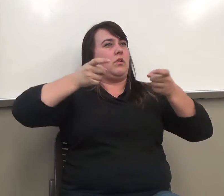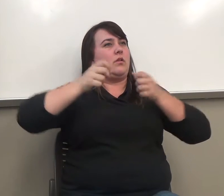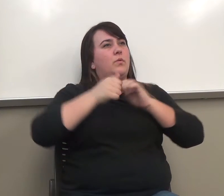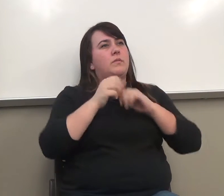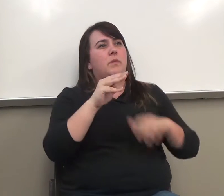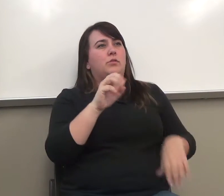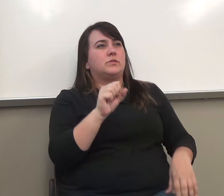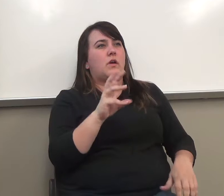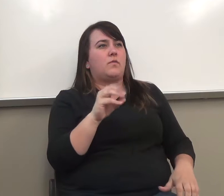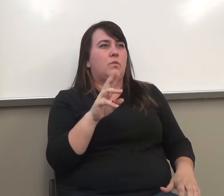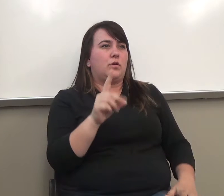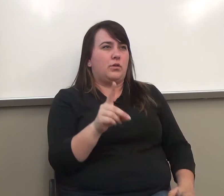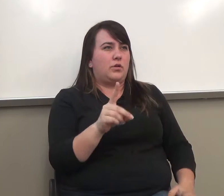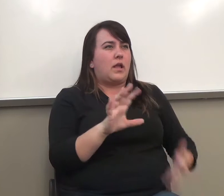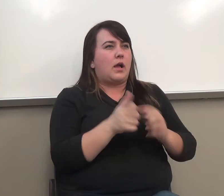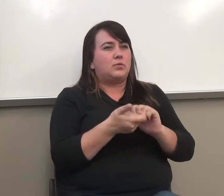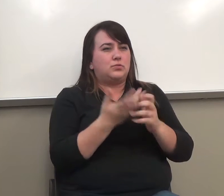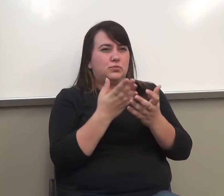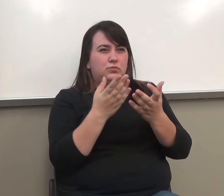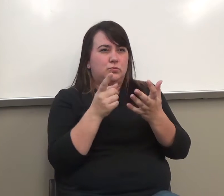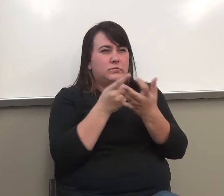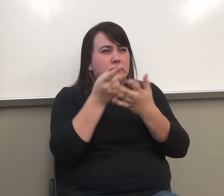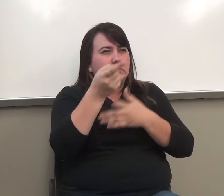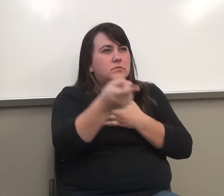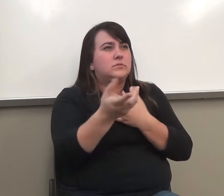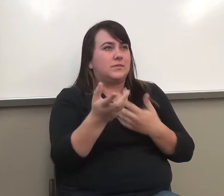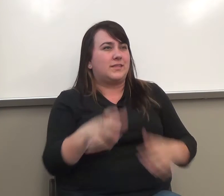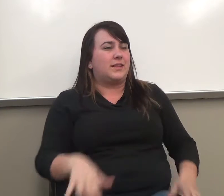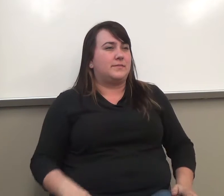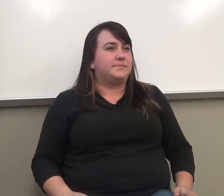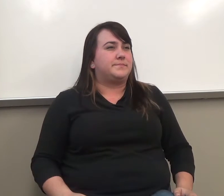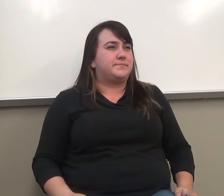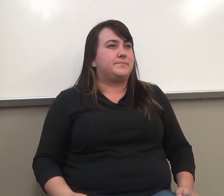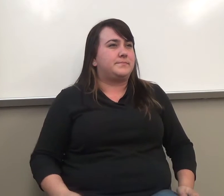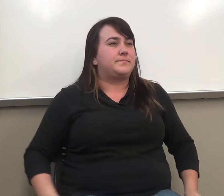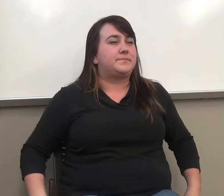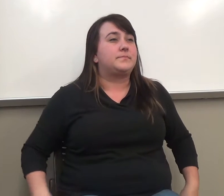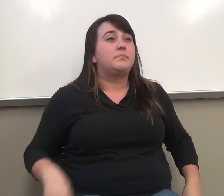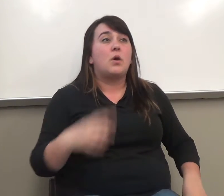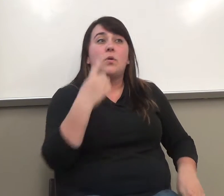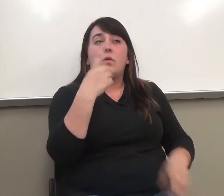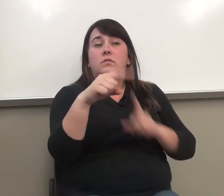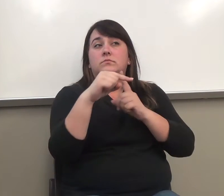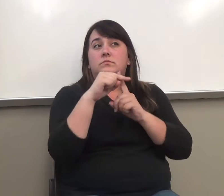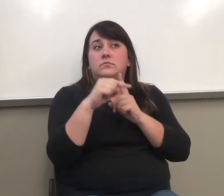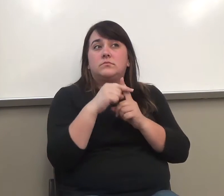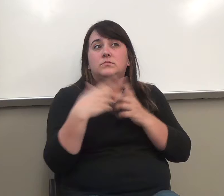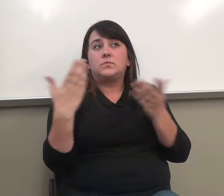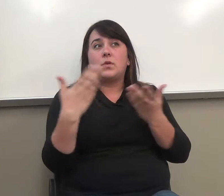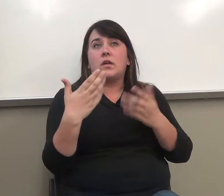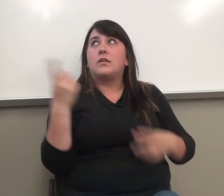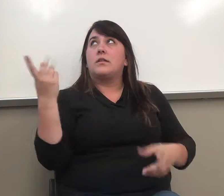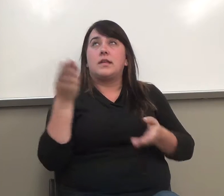with it. Okay? One good thing about it is that it does give you the right